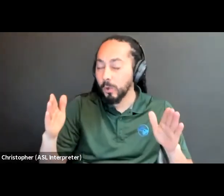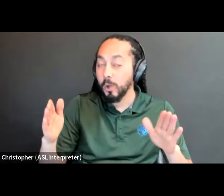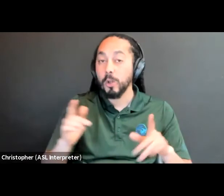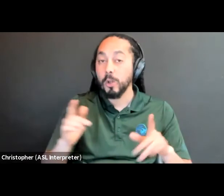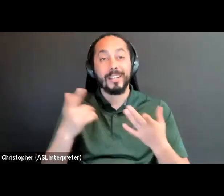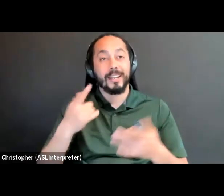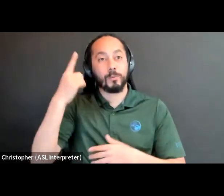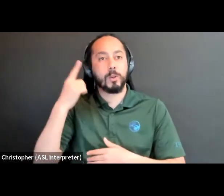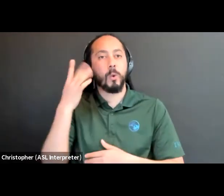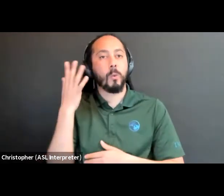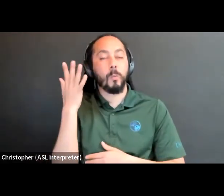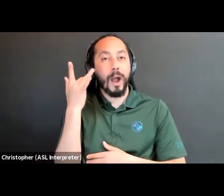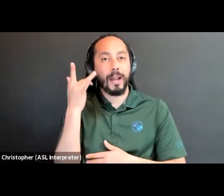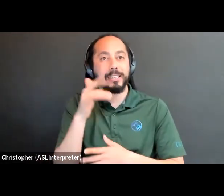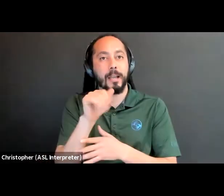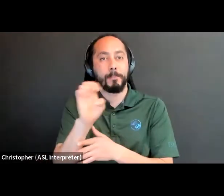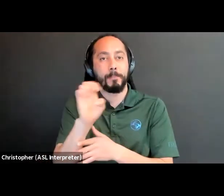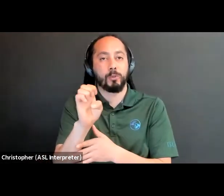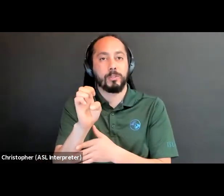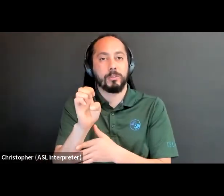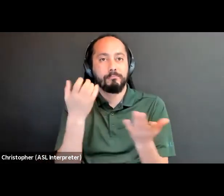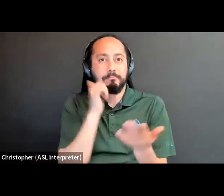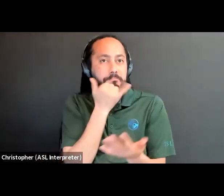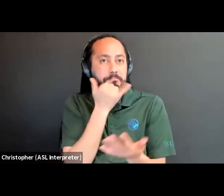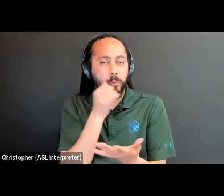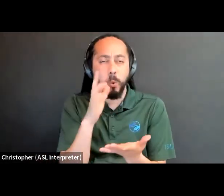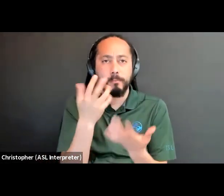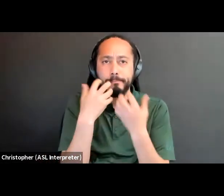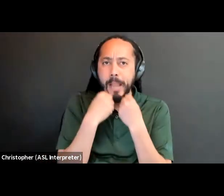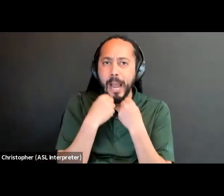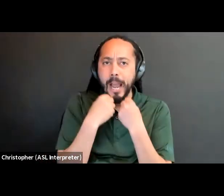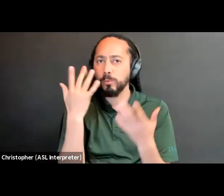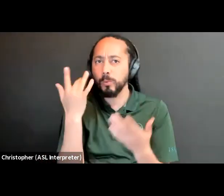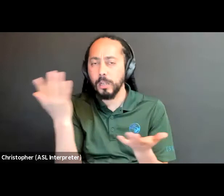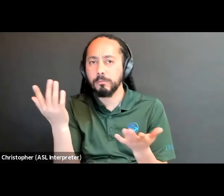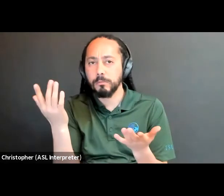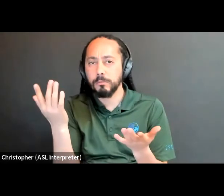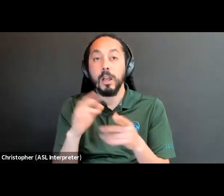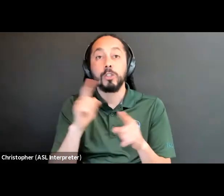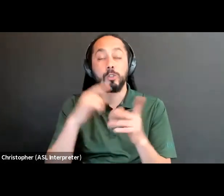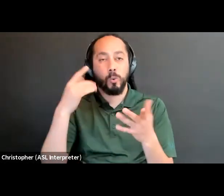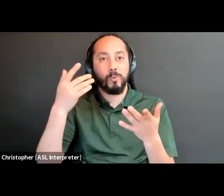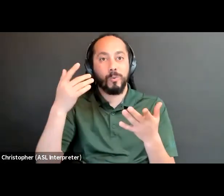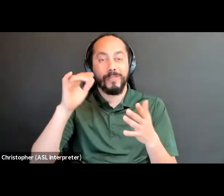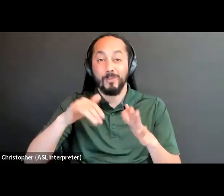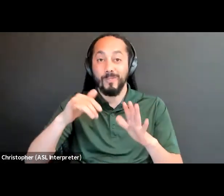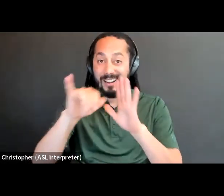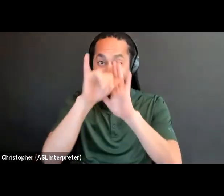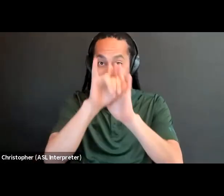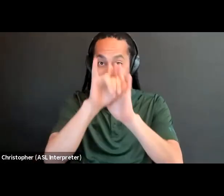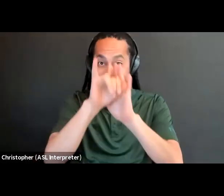abuse matter? And when you've done that, you're in a much better position to actually do something about the abuse, and that